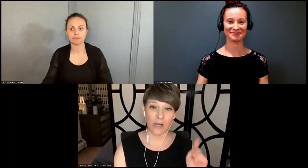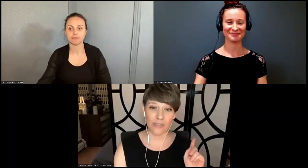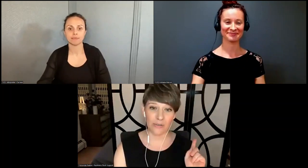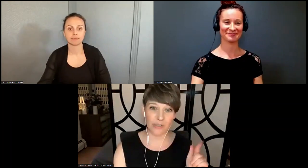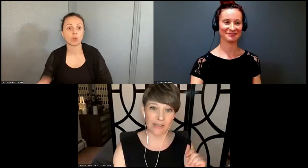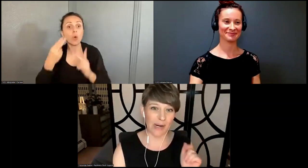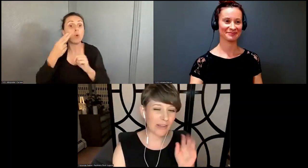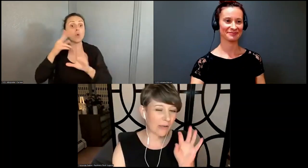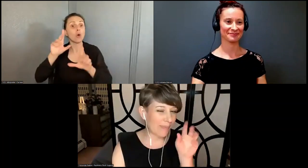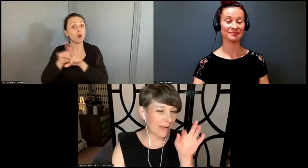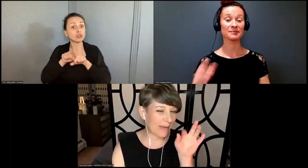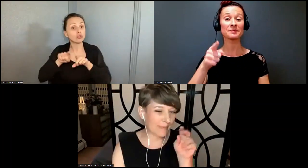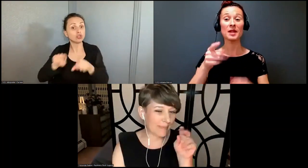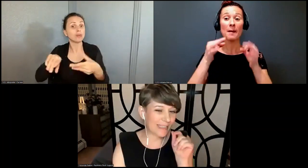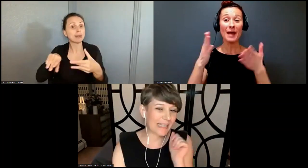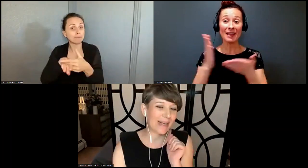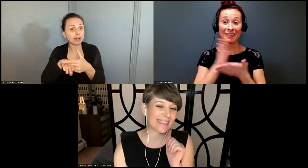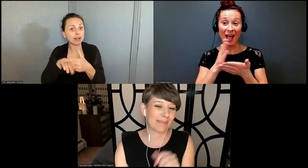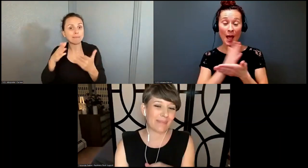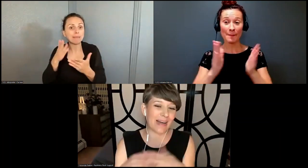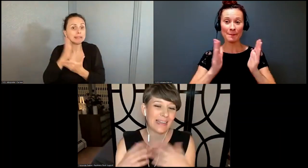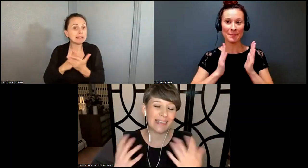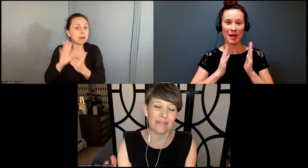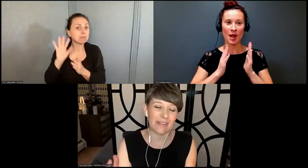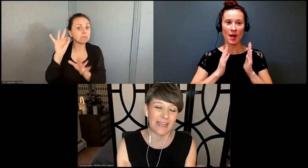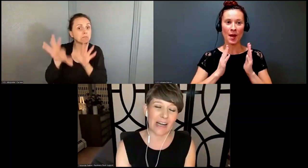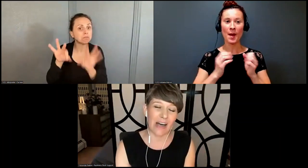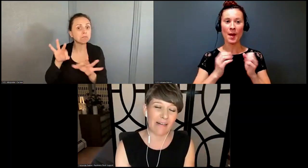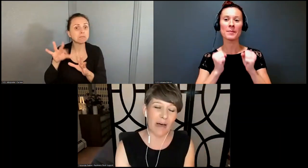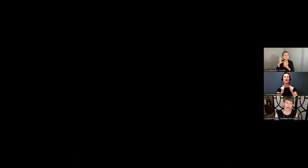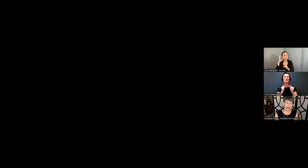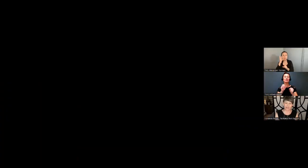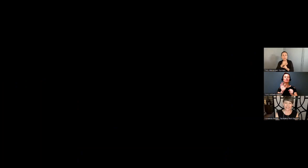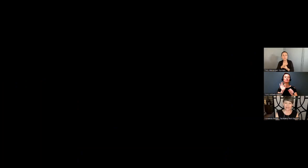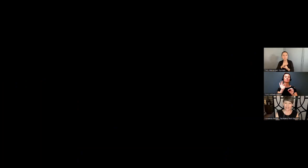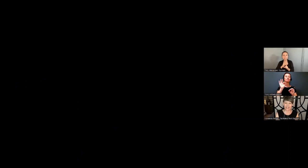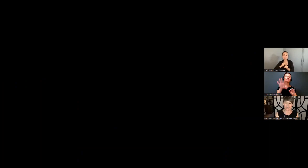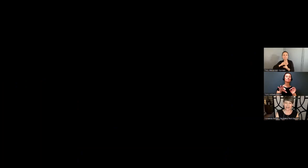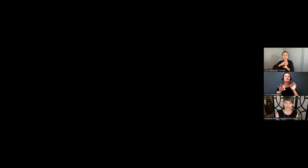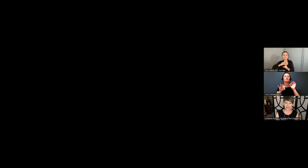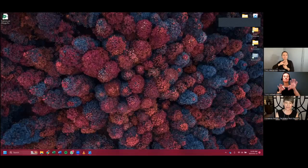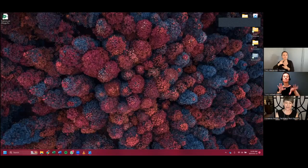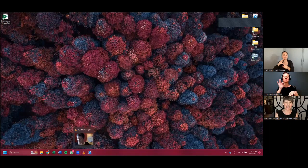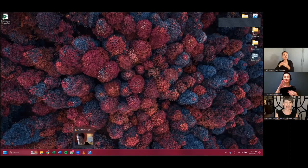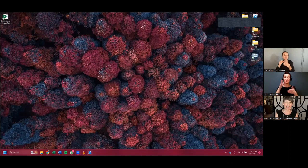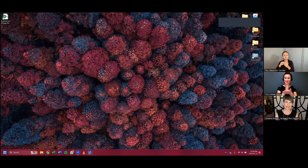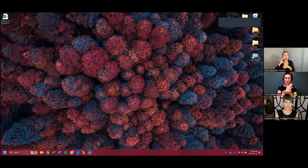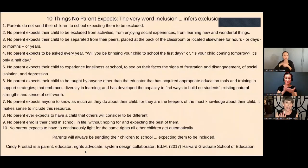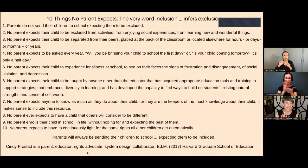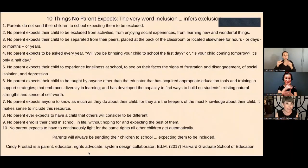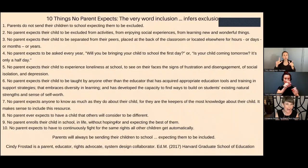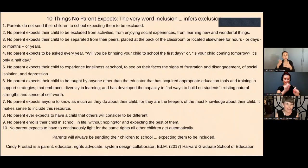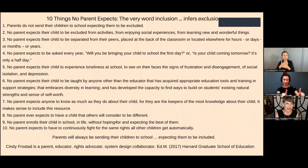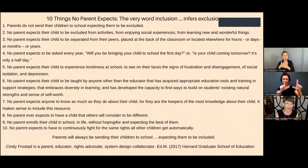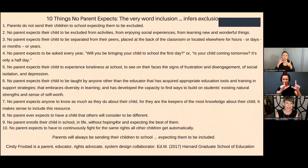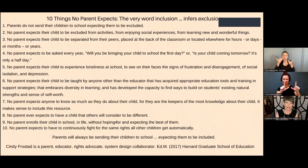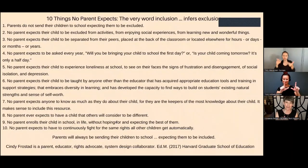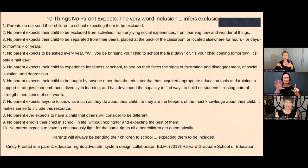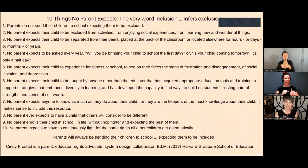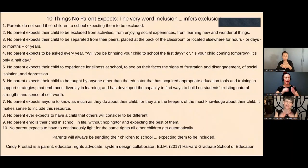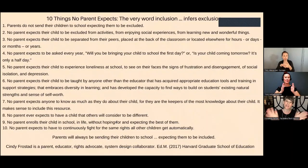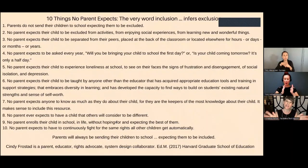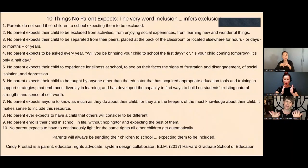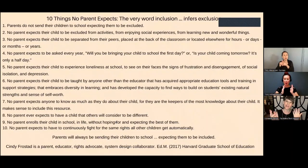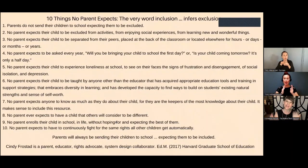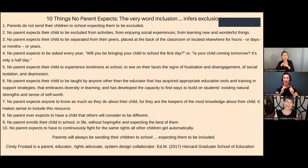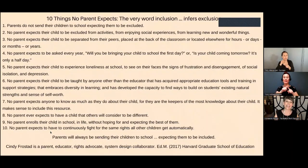Oh, also during the break, there might be some tidbits, some lovely offerings being shared on the screen sharing. So take a break, but also if you're